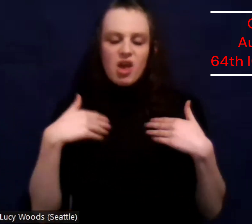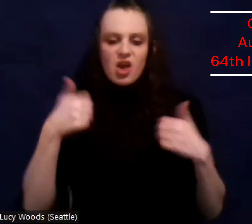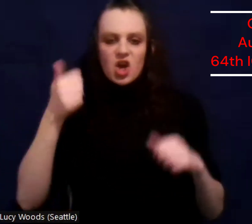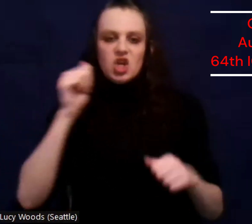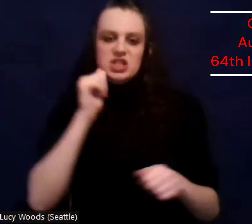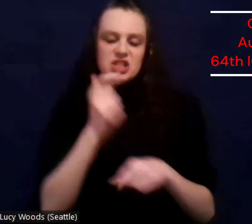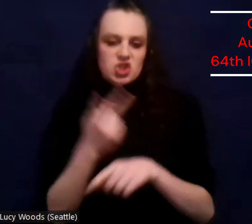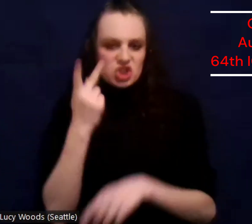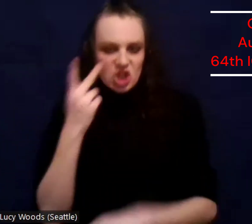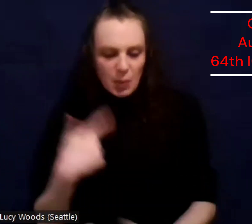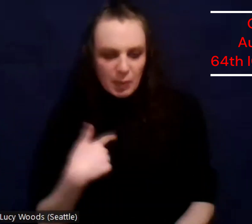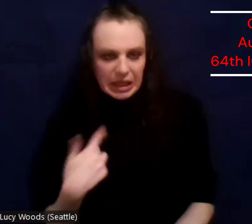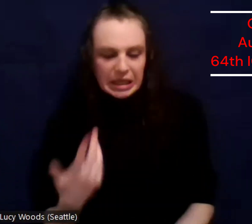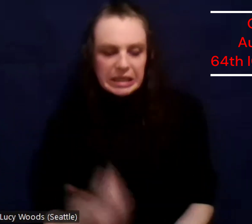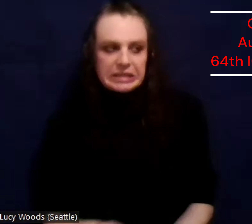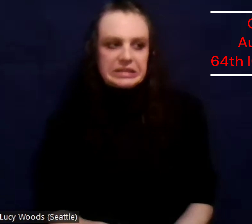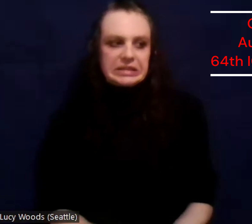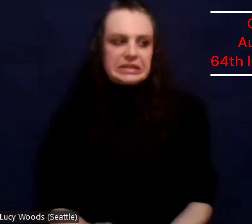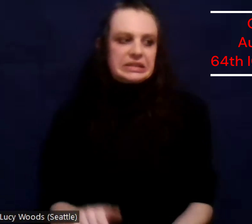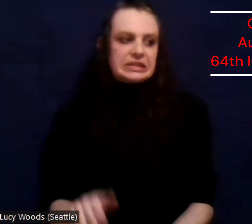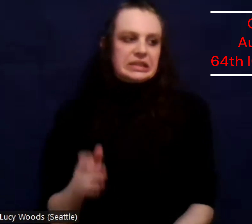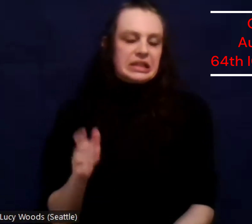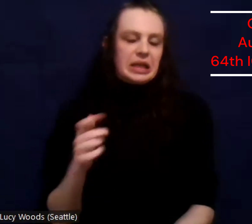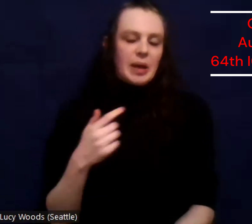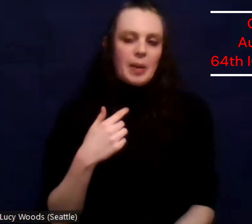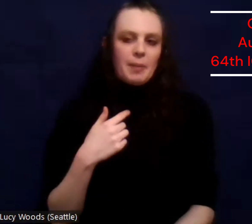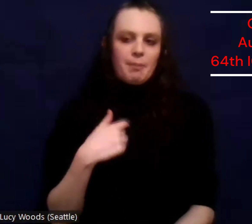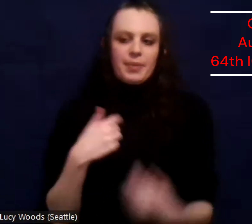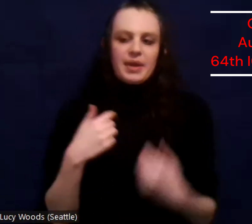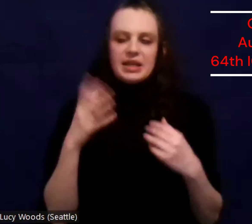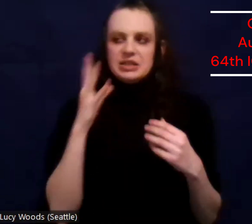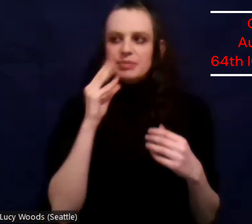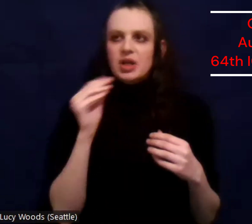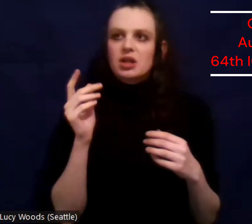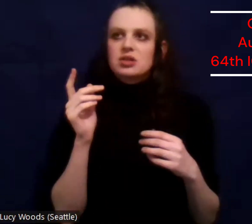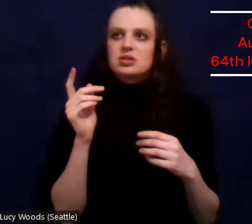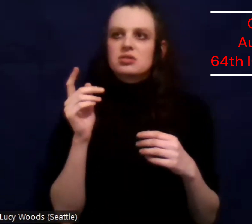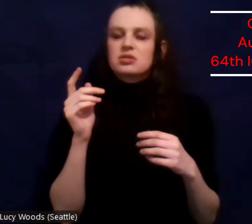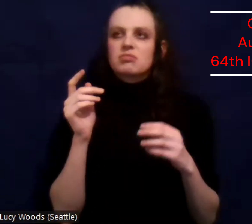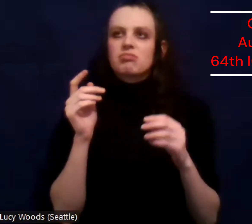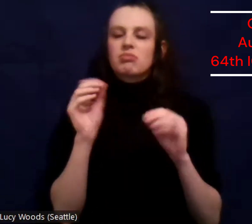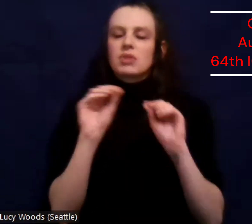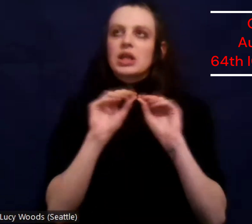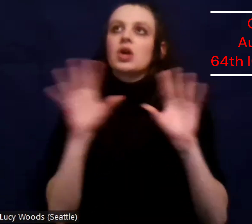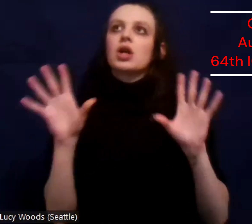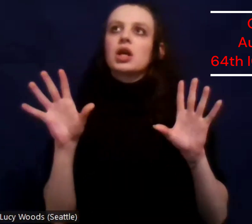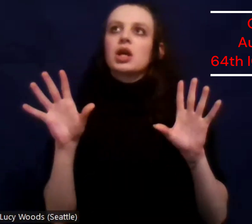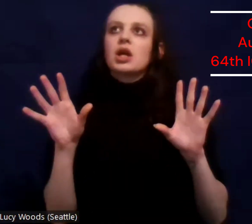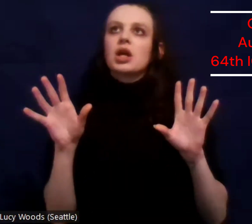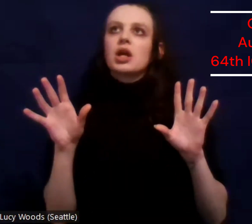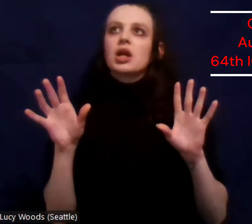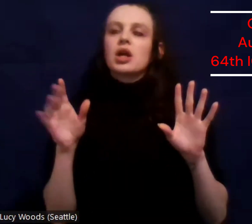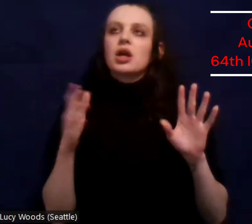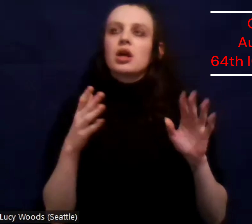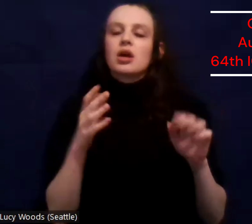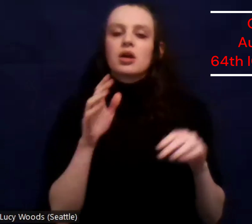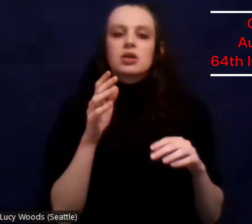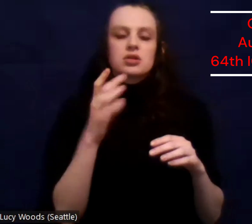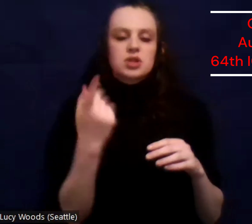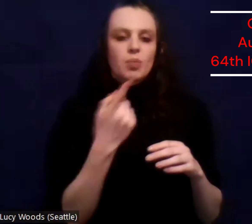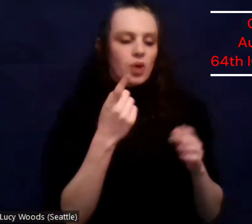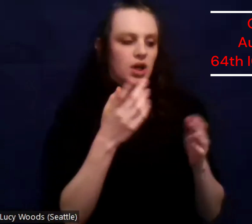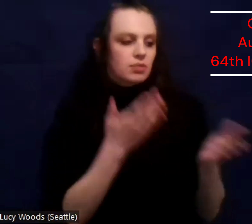moment of clarity where I met an individual who took me to an AA meeting, and didn't stay sober